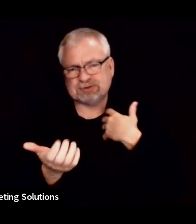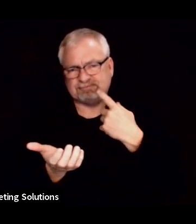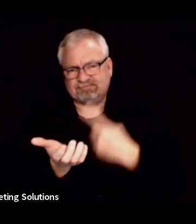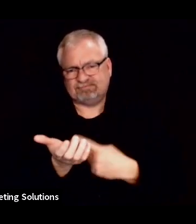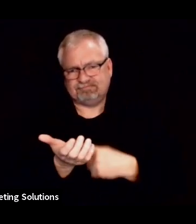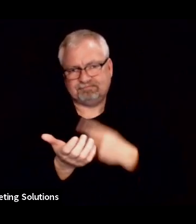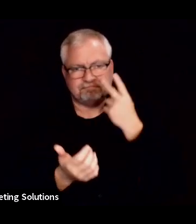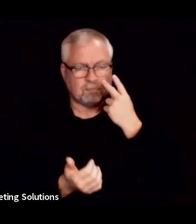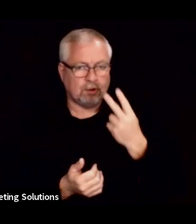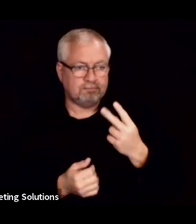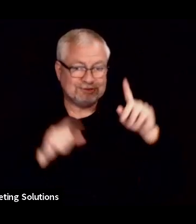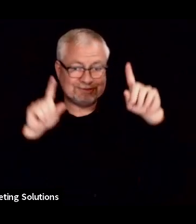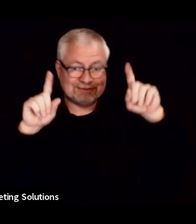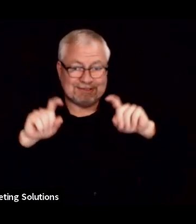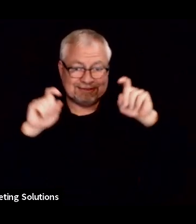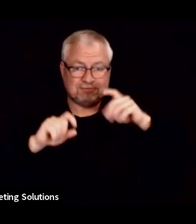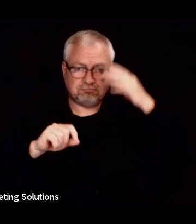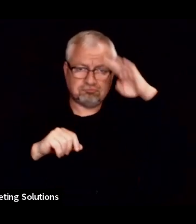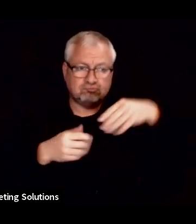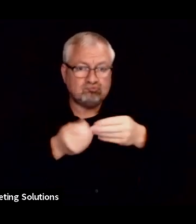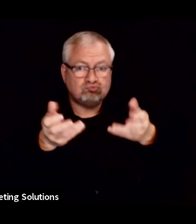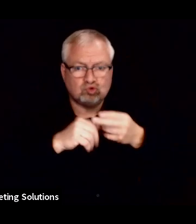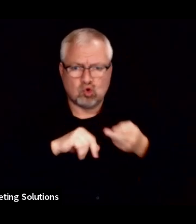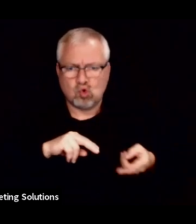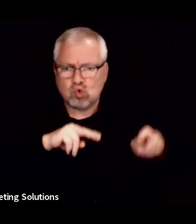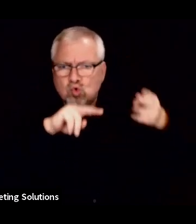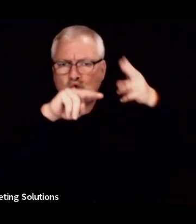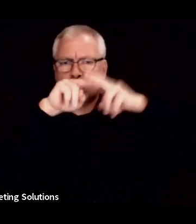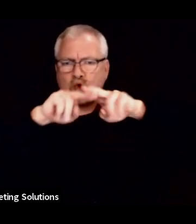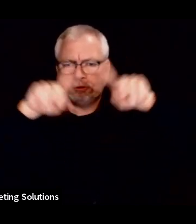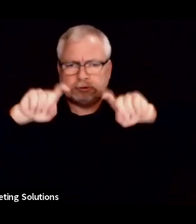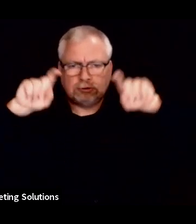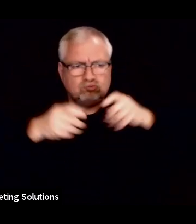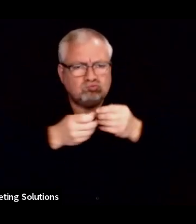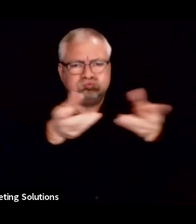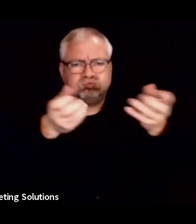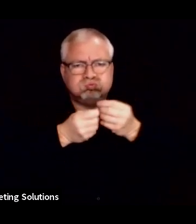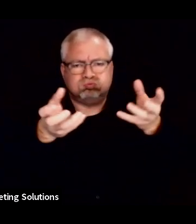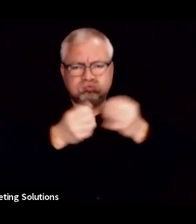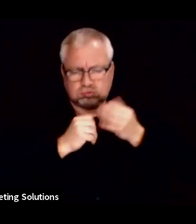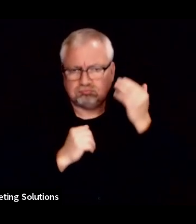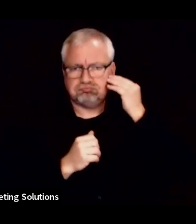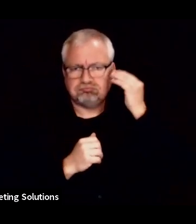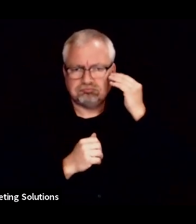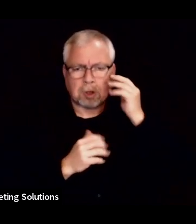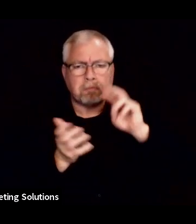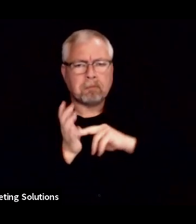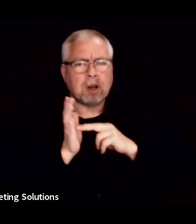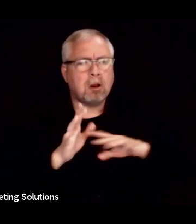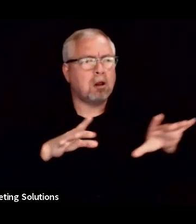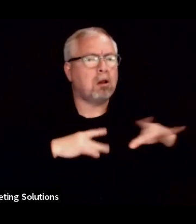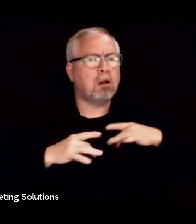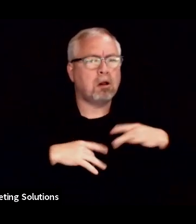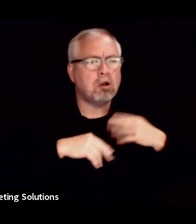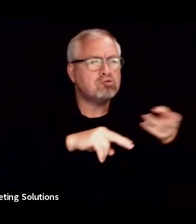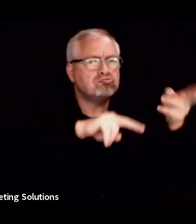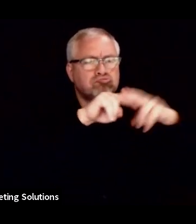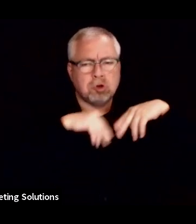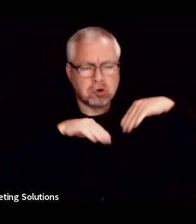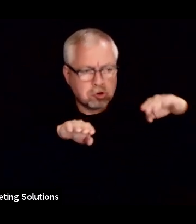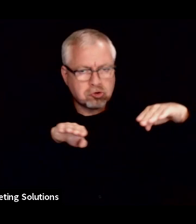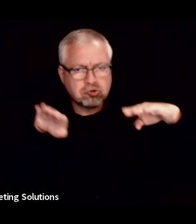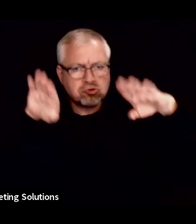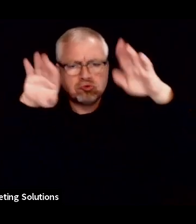which again, we expect to have some impact on the number of cases reported each day, but we had an increase of about